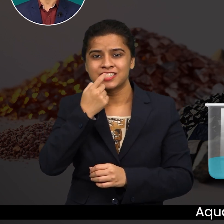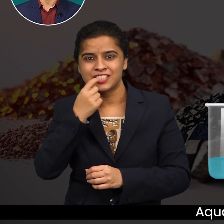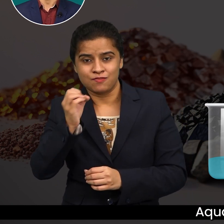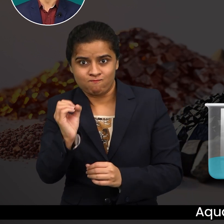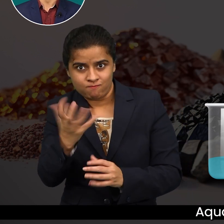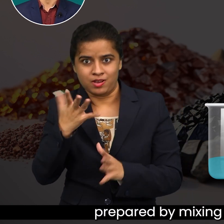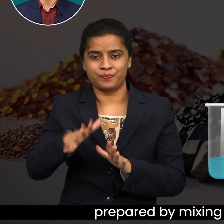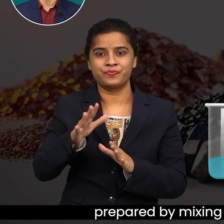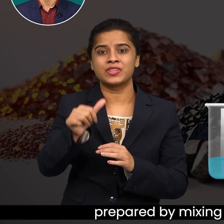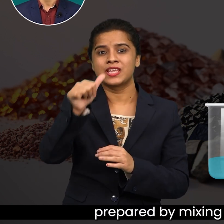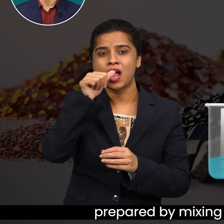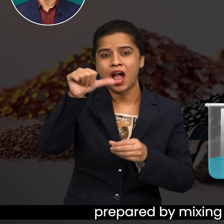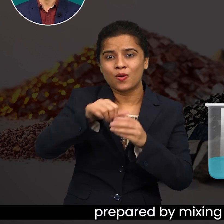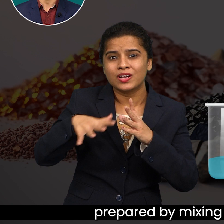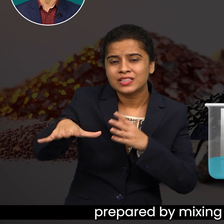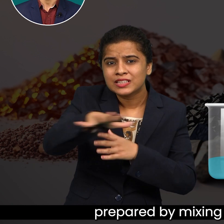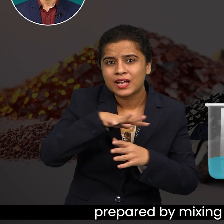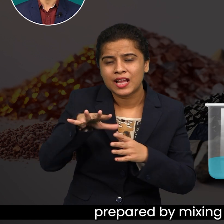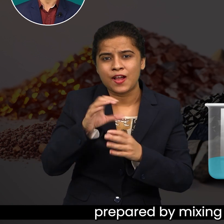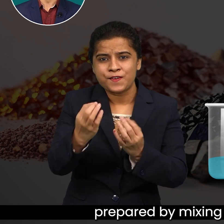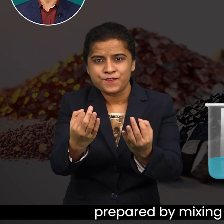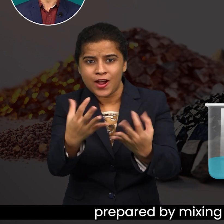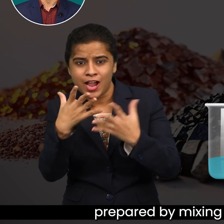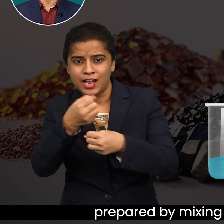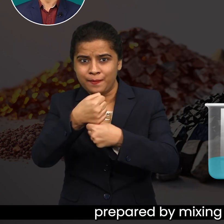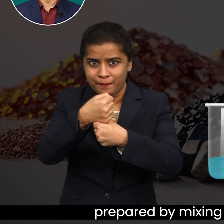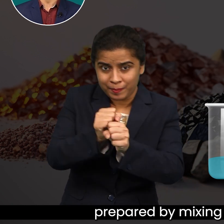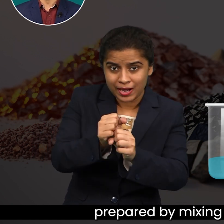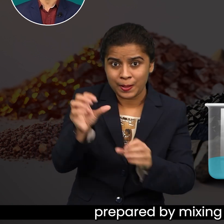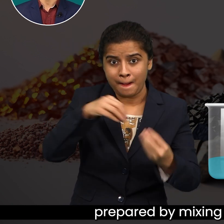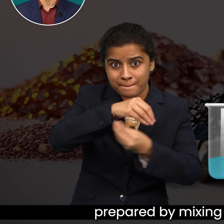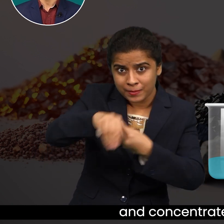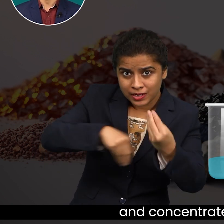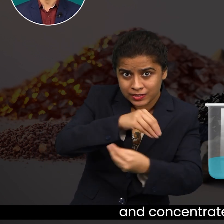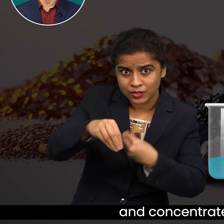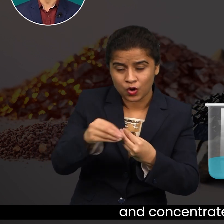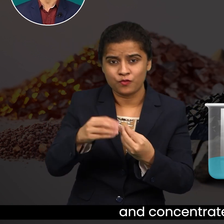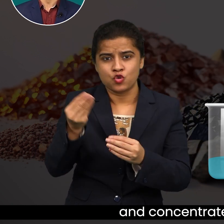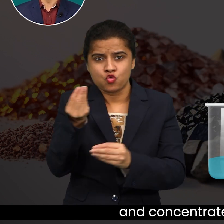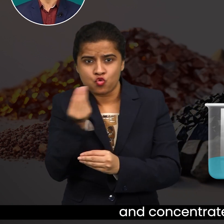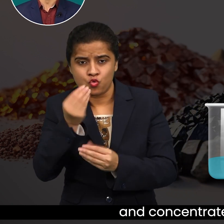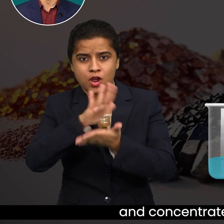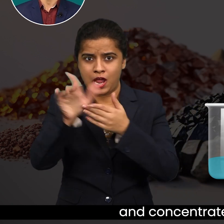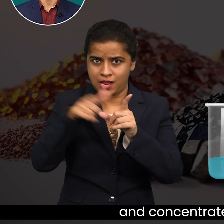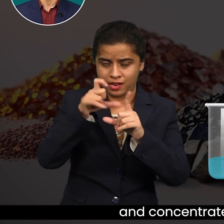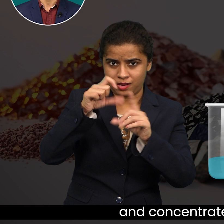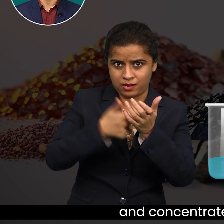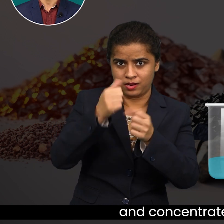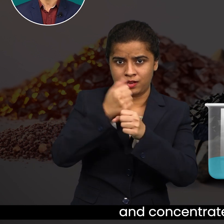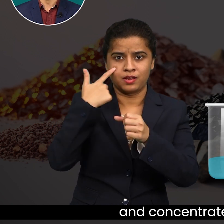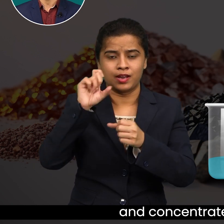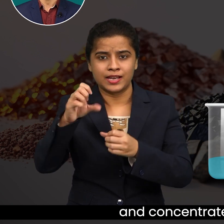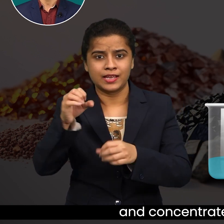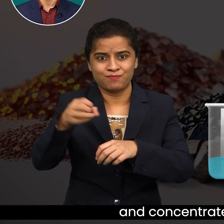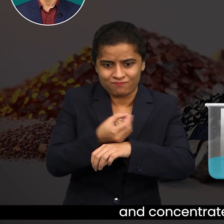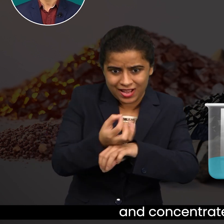Aqua regia is freshly prepared by mixing concentrated hydrochloric acid and concentrated nitric acid in the